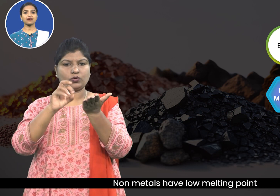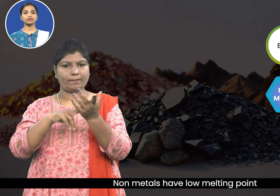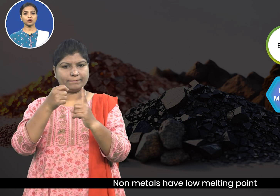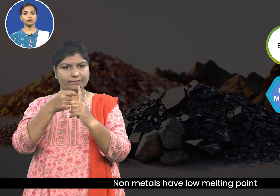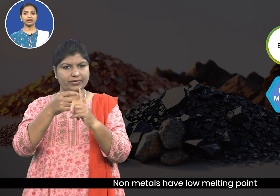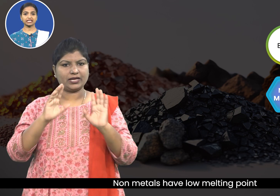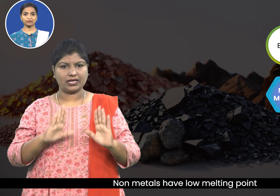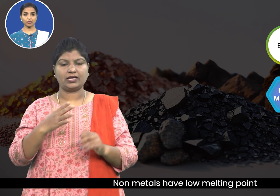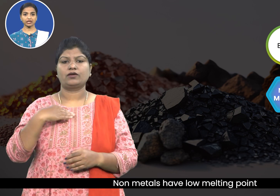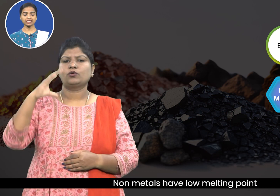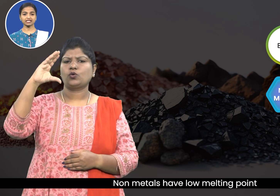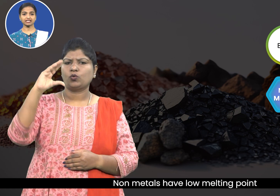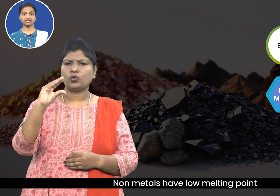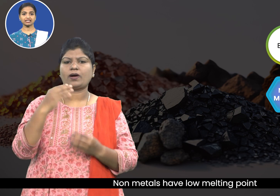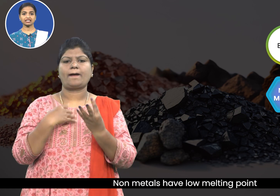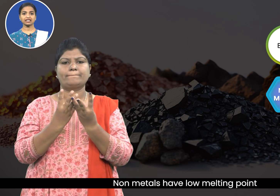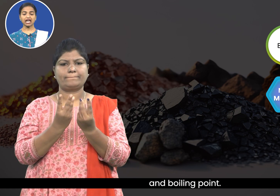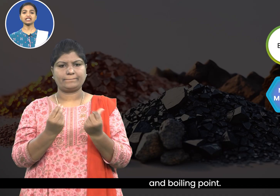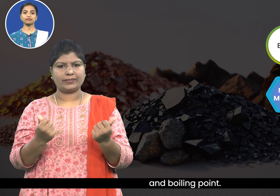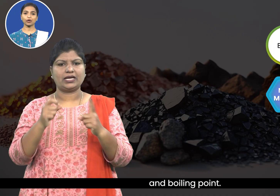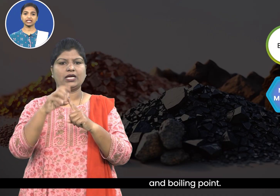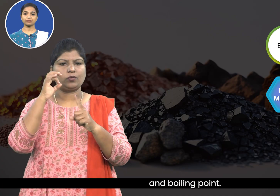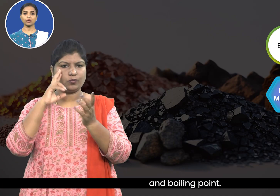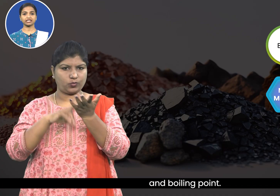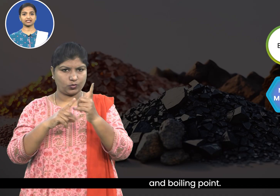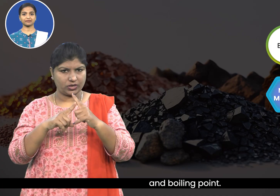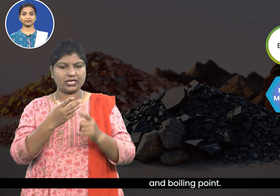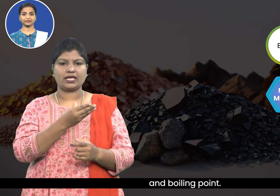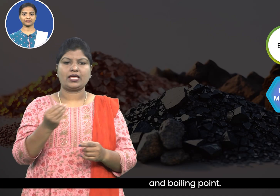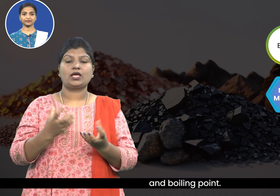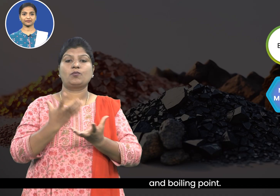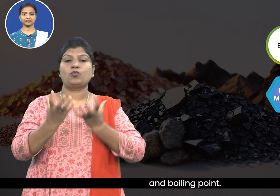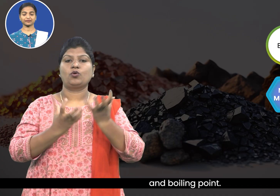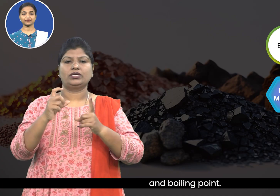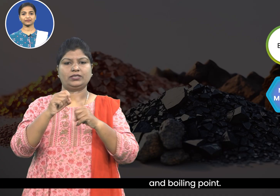Non-metals have low melting point and boiling point.